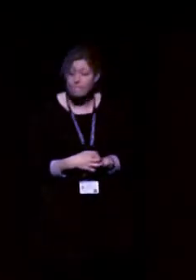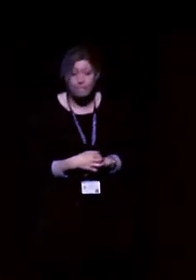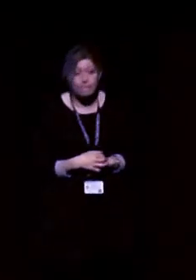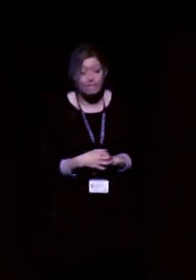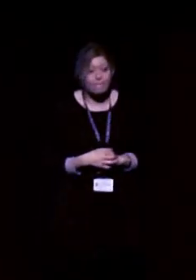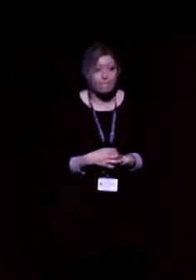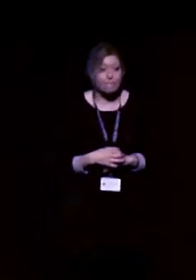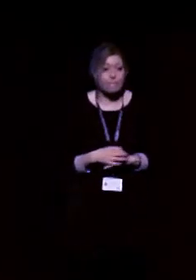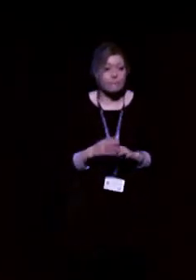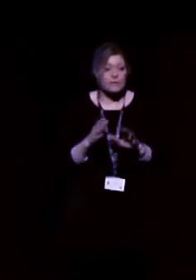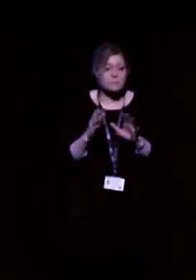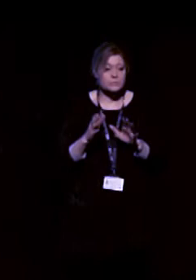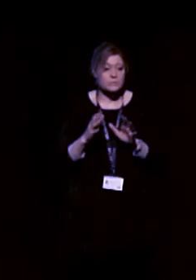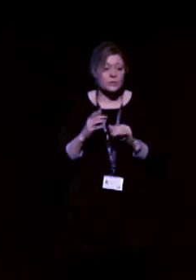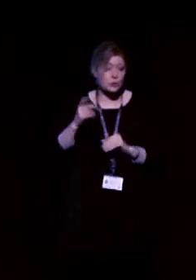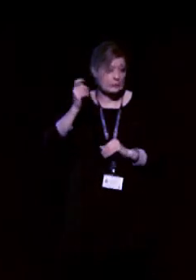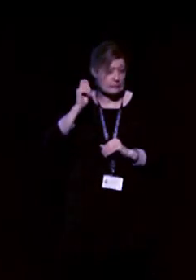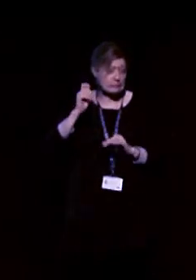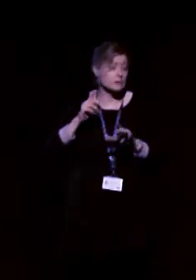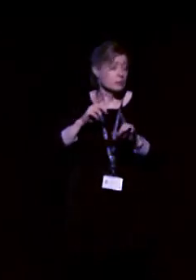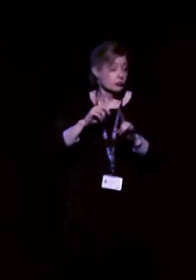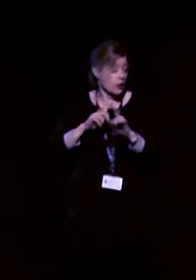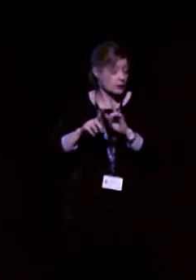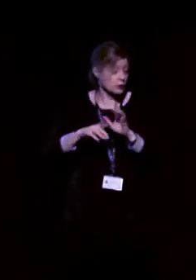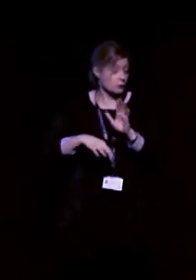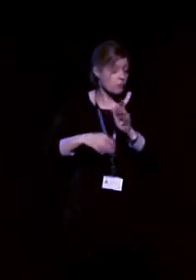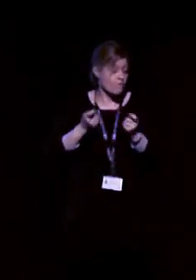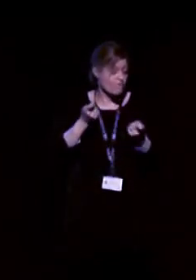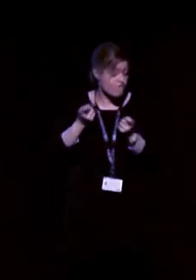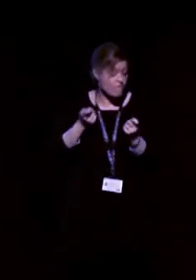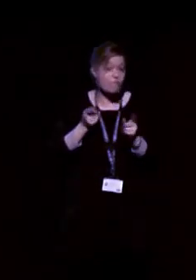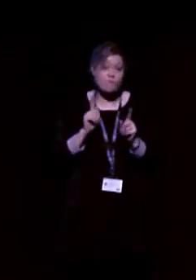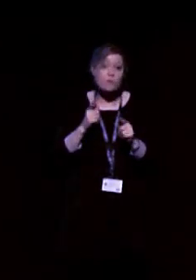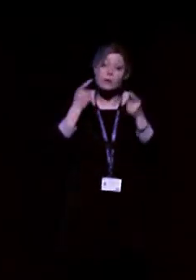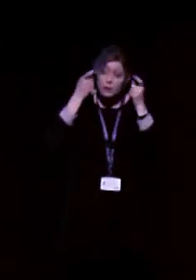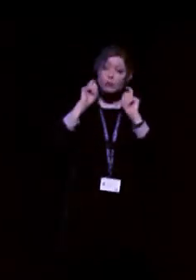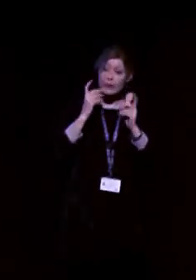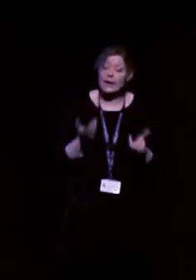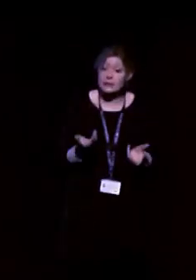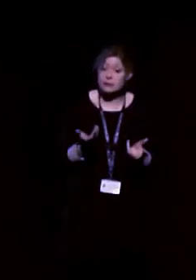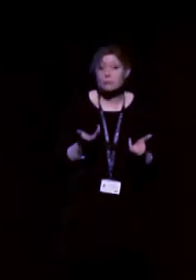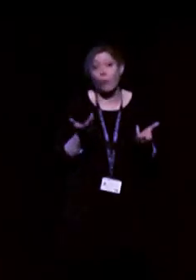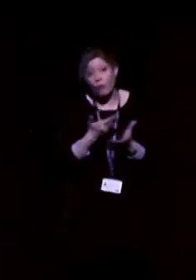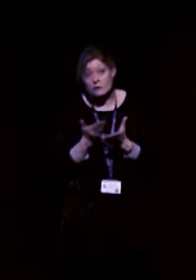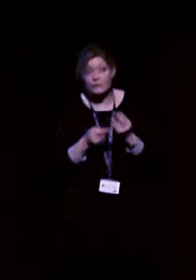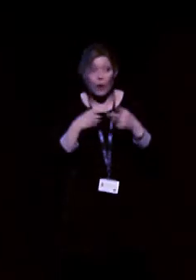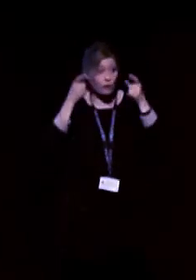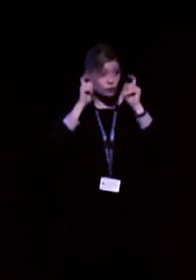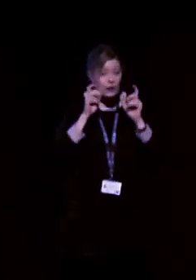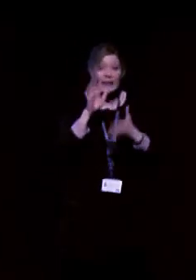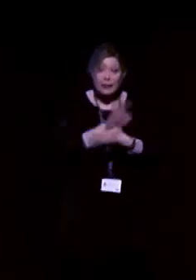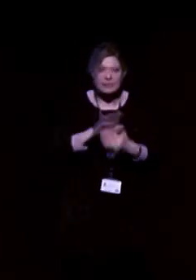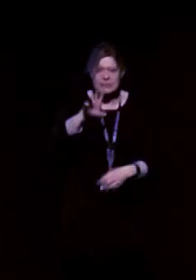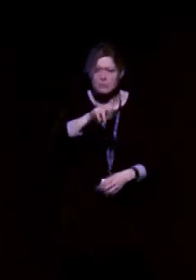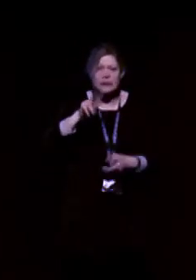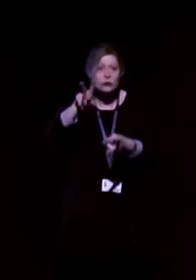helping recover is the use of hearing aids. And clearly with hearing aids in, it improves one's audibility of speech. It